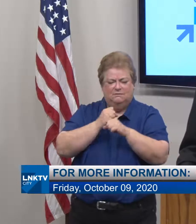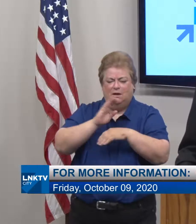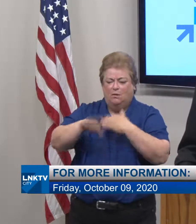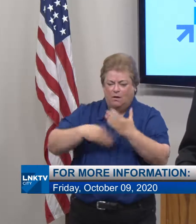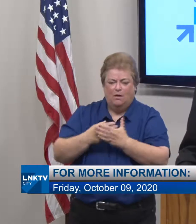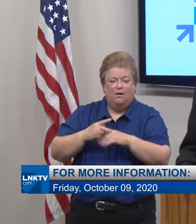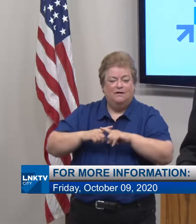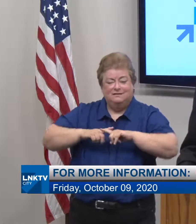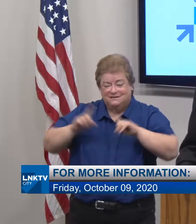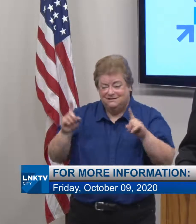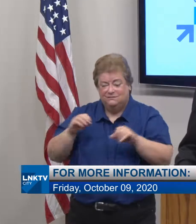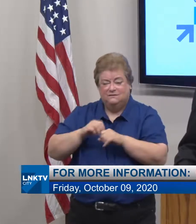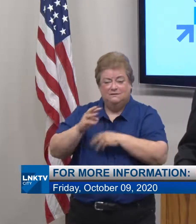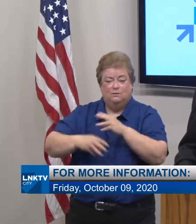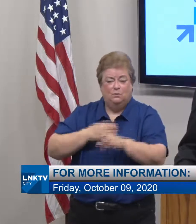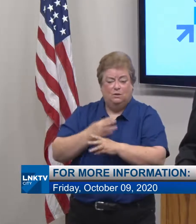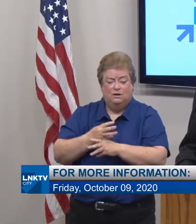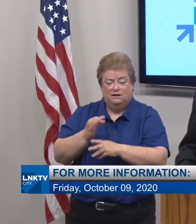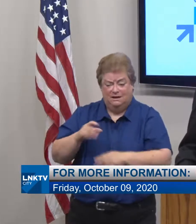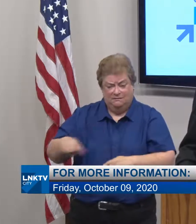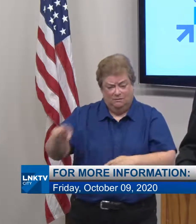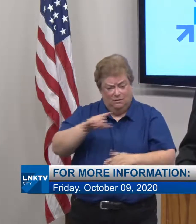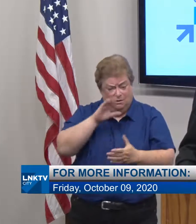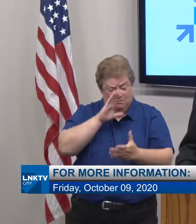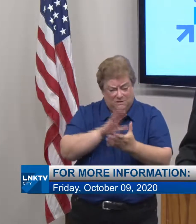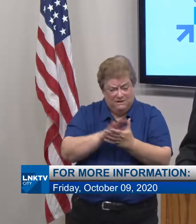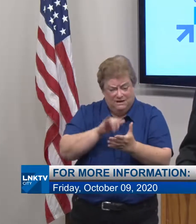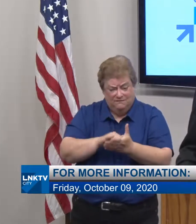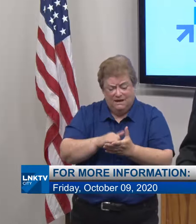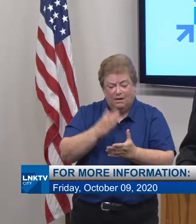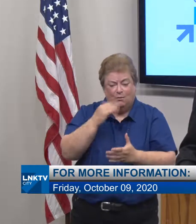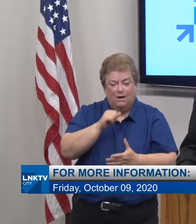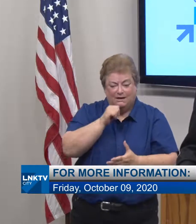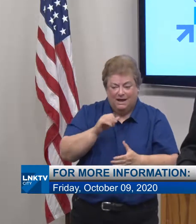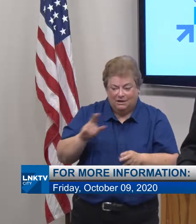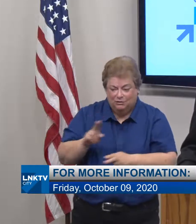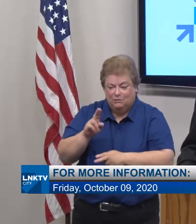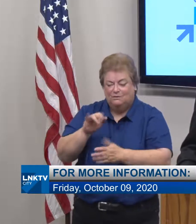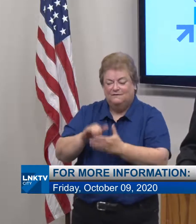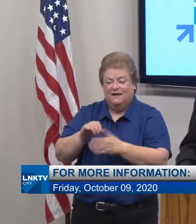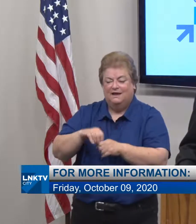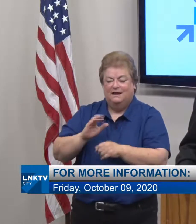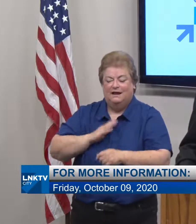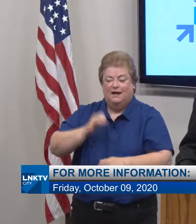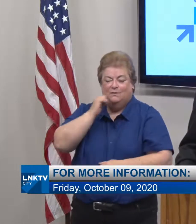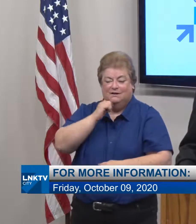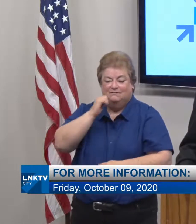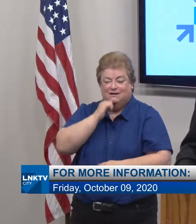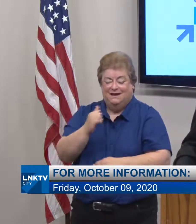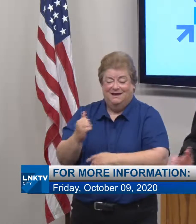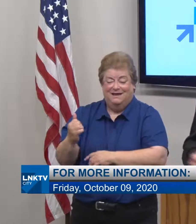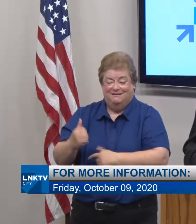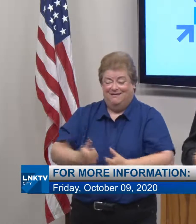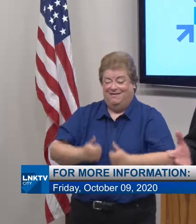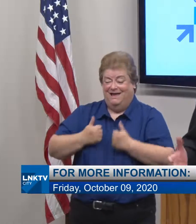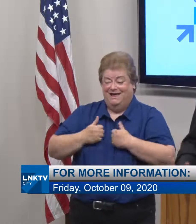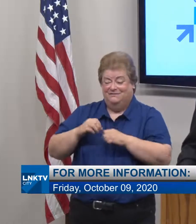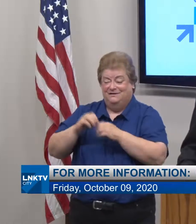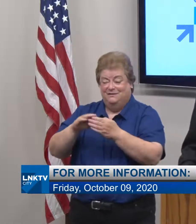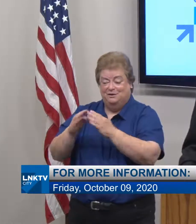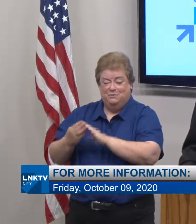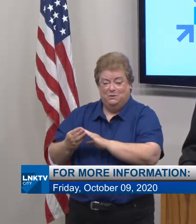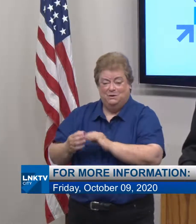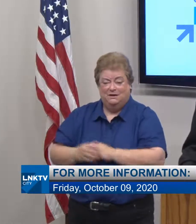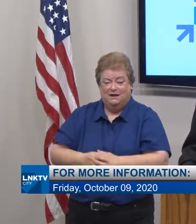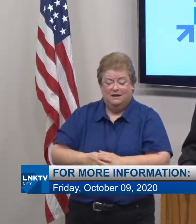if people believe that, then why not carry that forward into our daily lives in the community? And that's why I think we are safe, and that's why